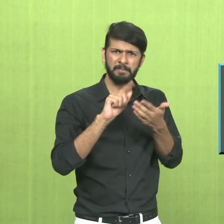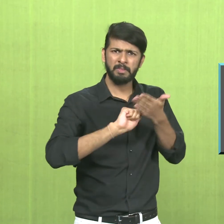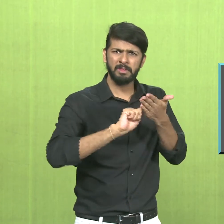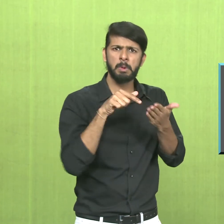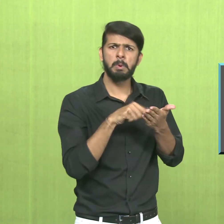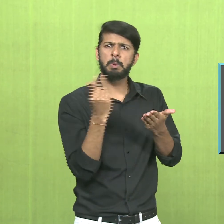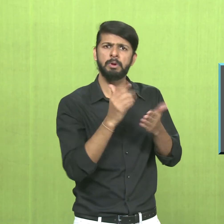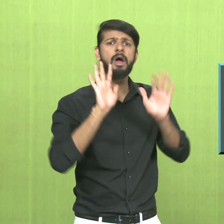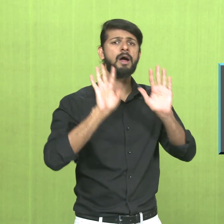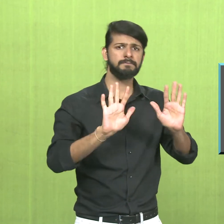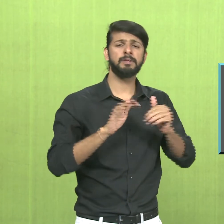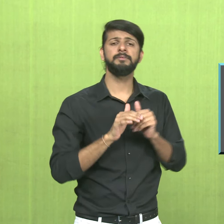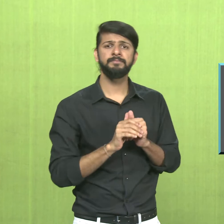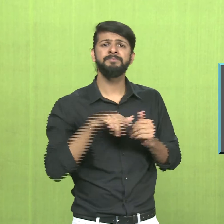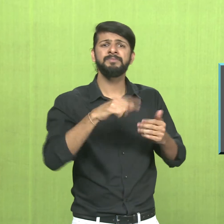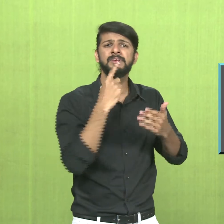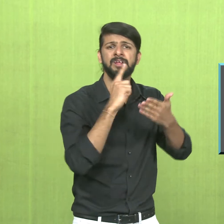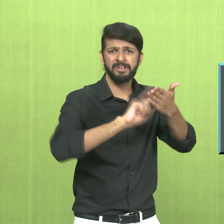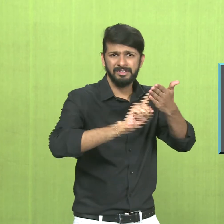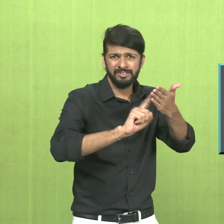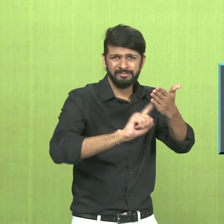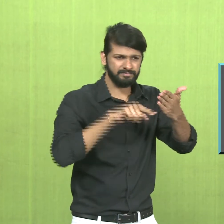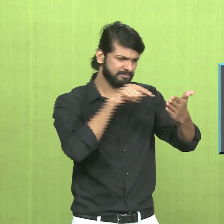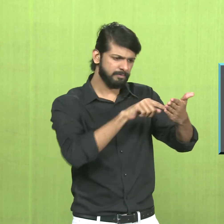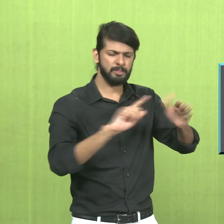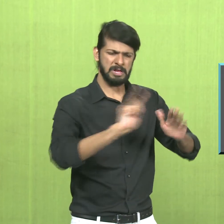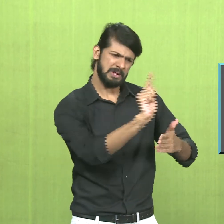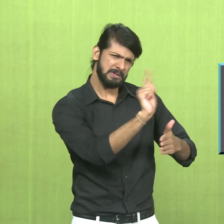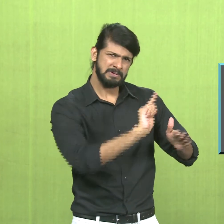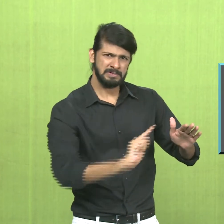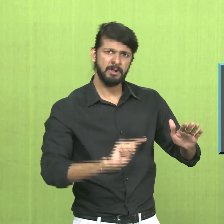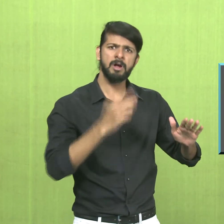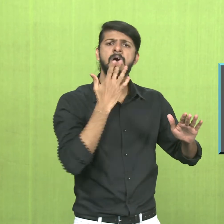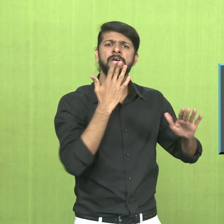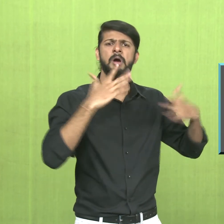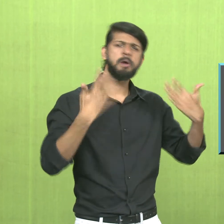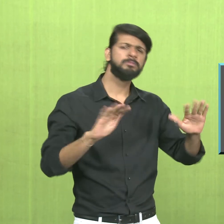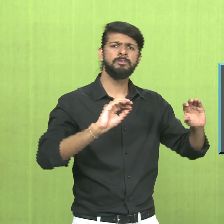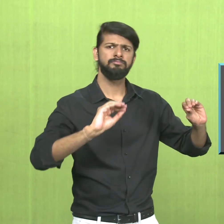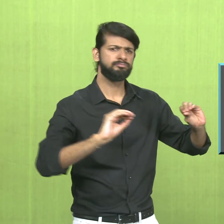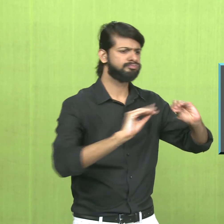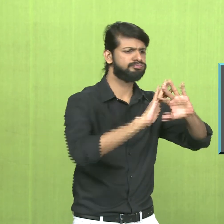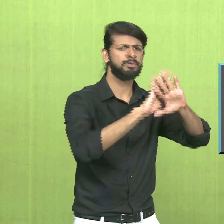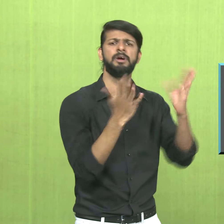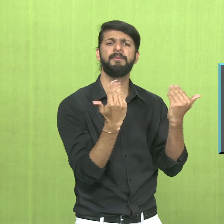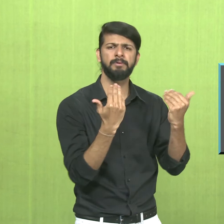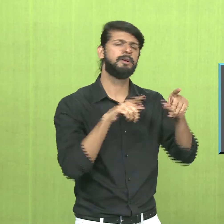Any work made by pastel gives the same effect of dry colors,